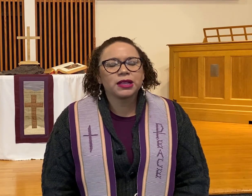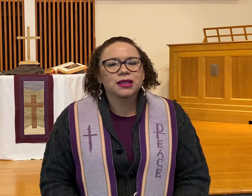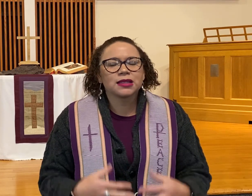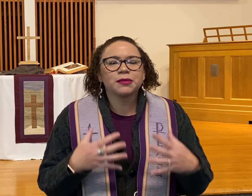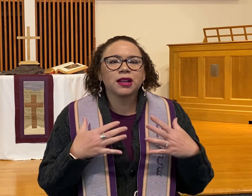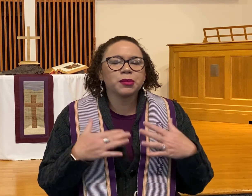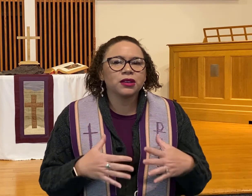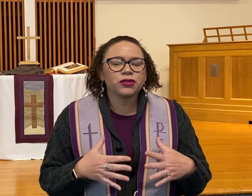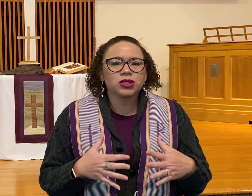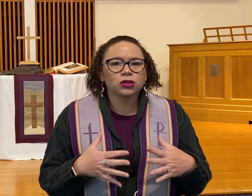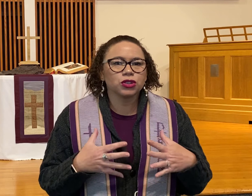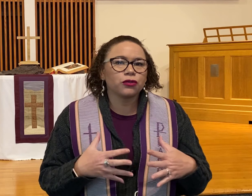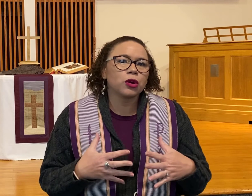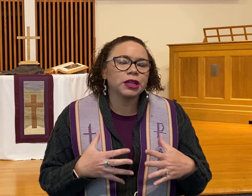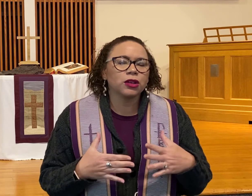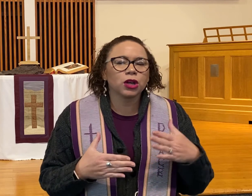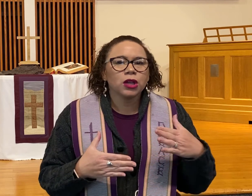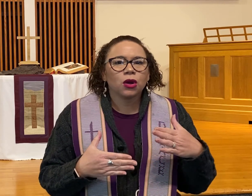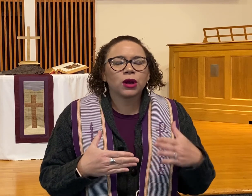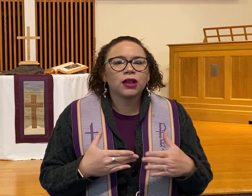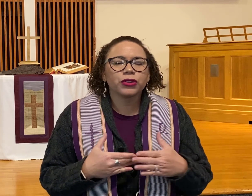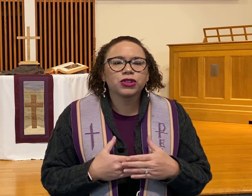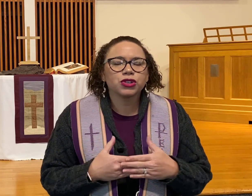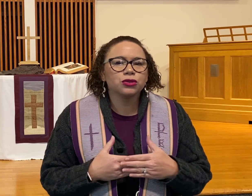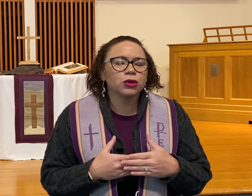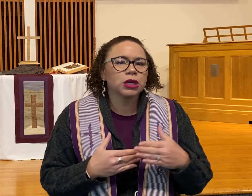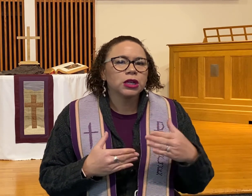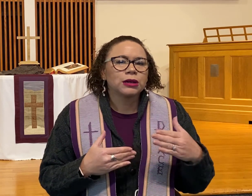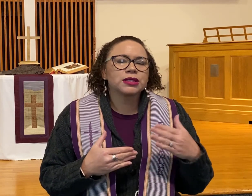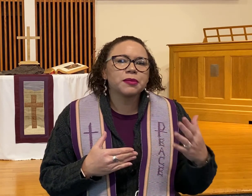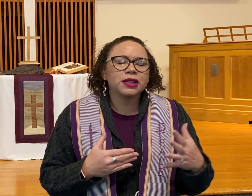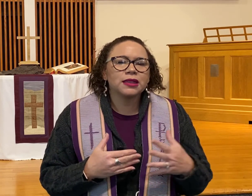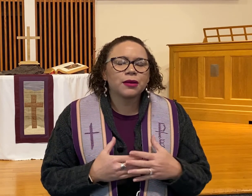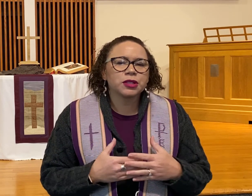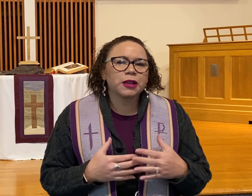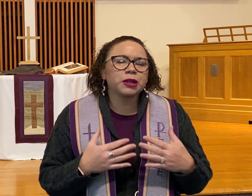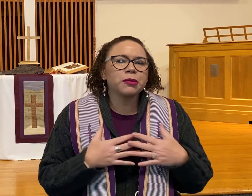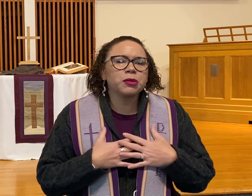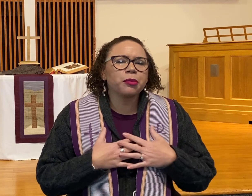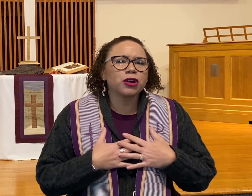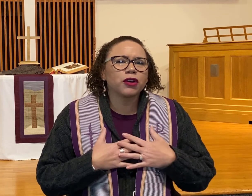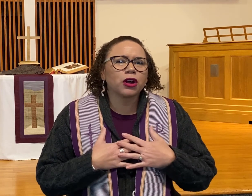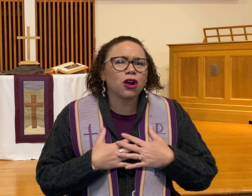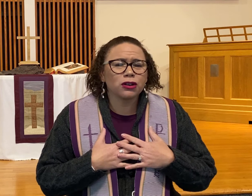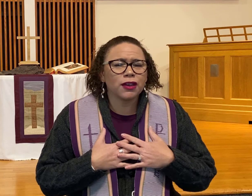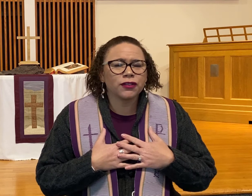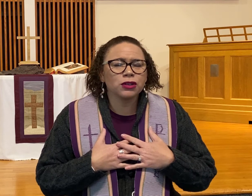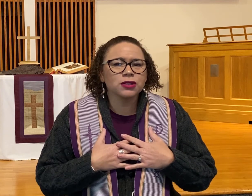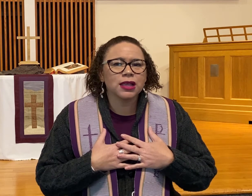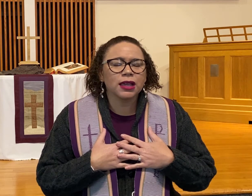us. It may not be a physical deformity or a health issue or something in that respect, but it may be a part of our heart that feels like